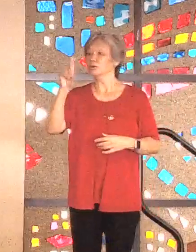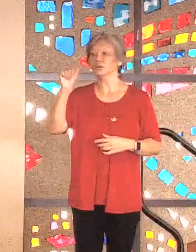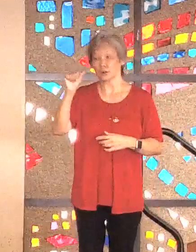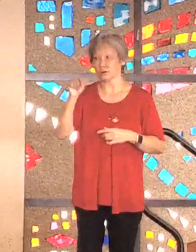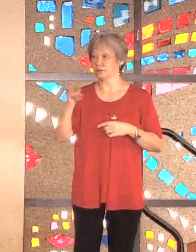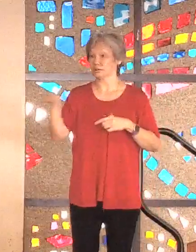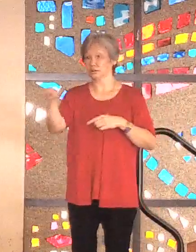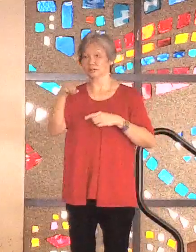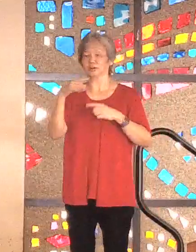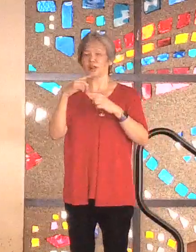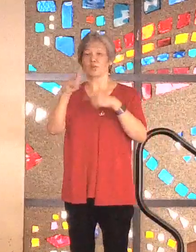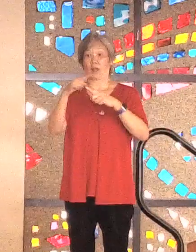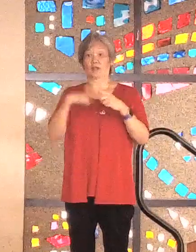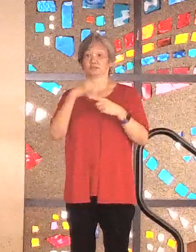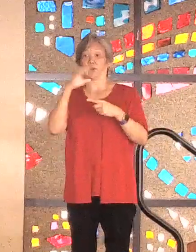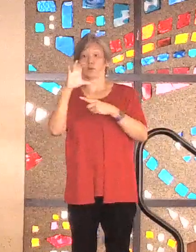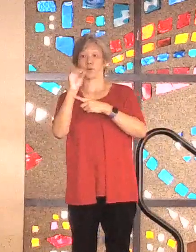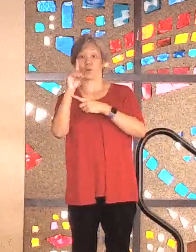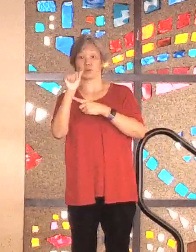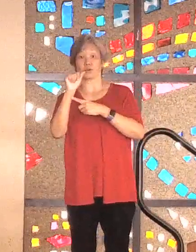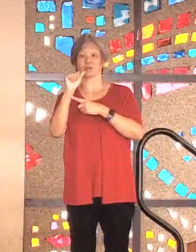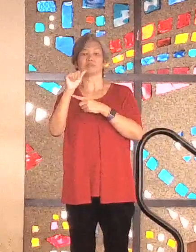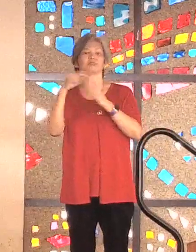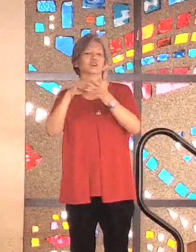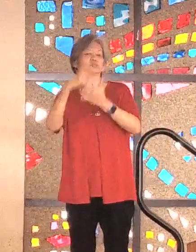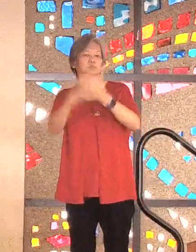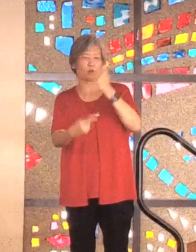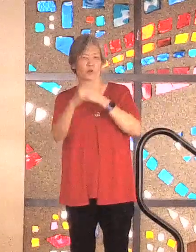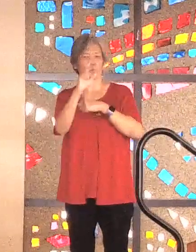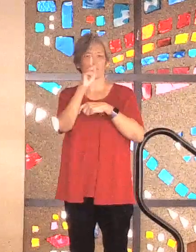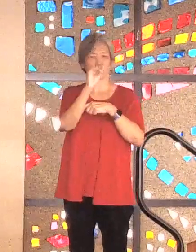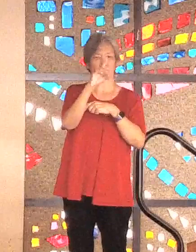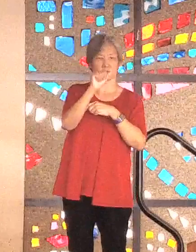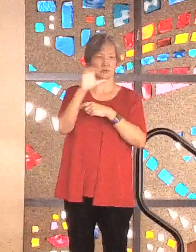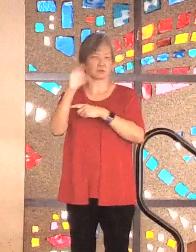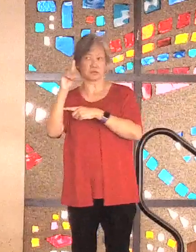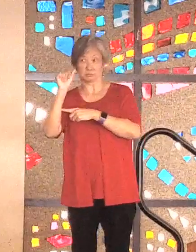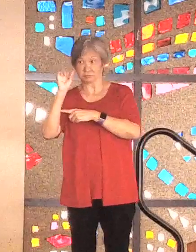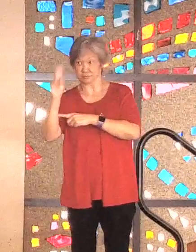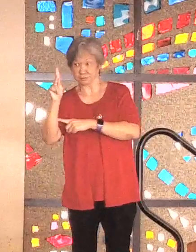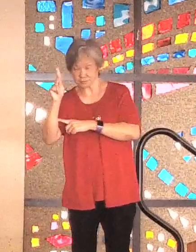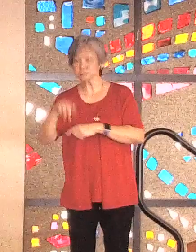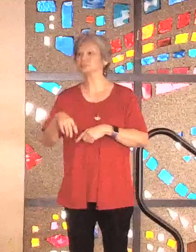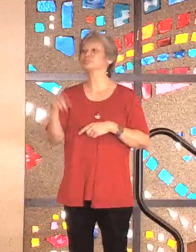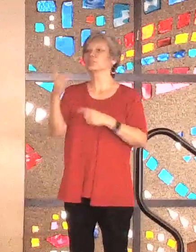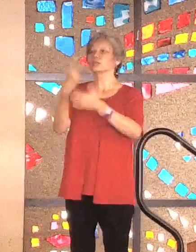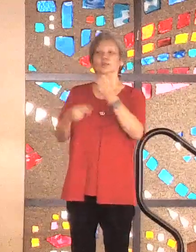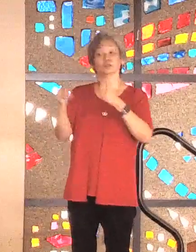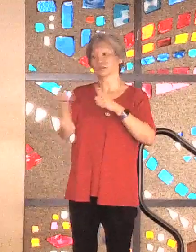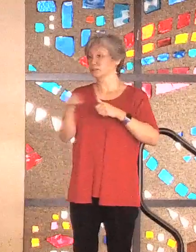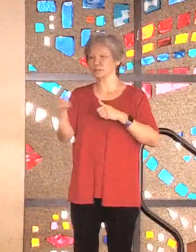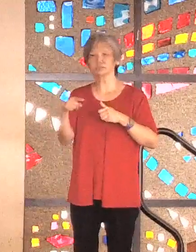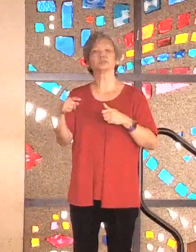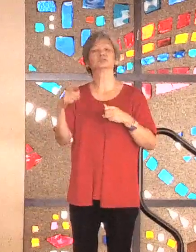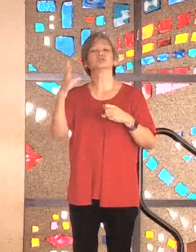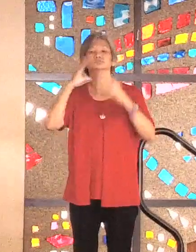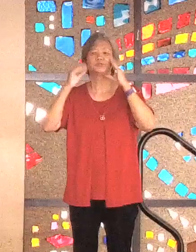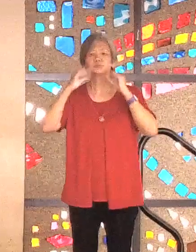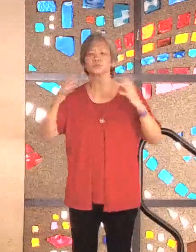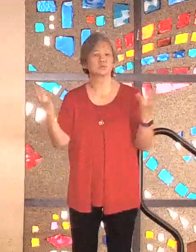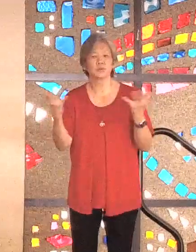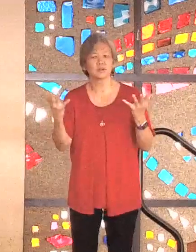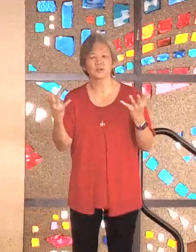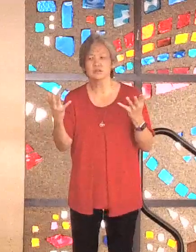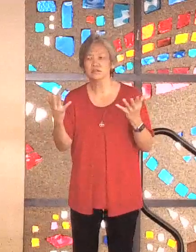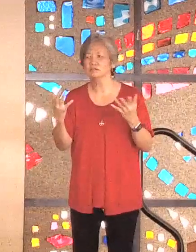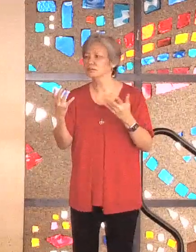18 and younger. So CODA CODA, when I mention the word CODA, I'm talking about both with a K